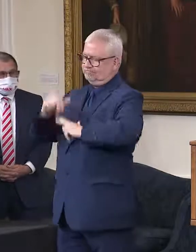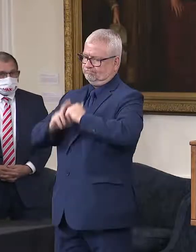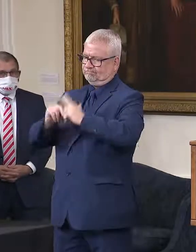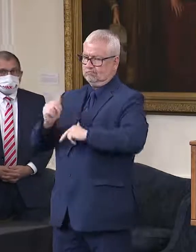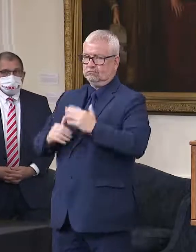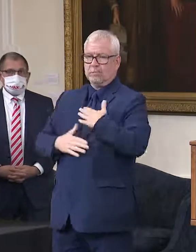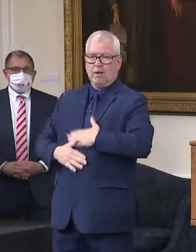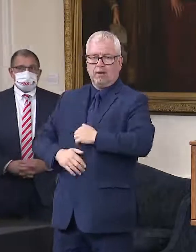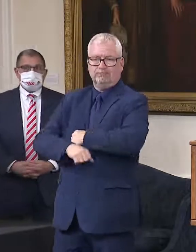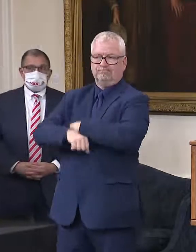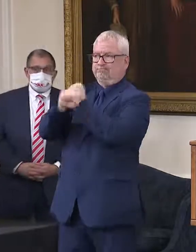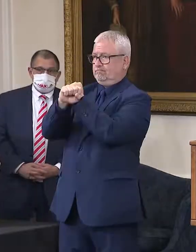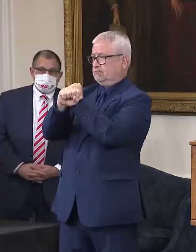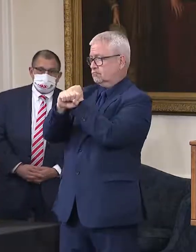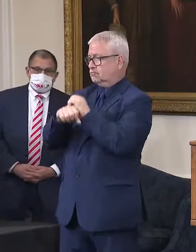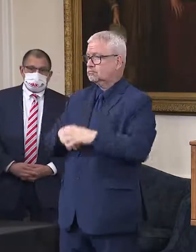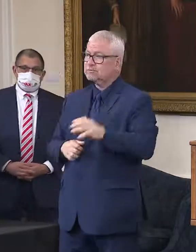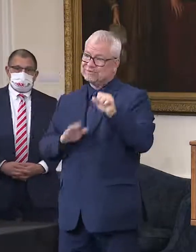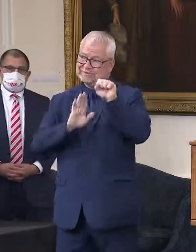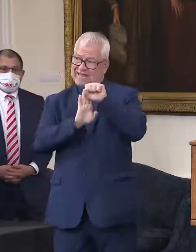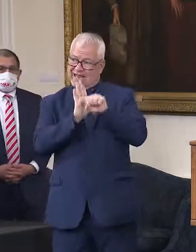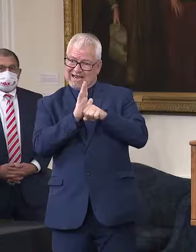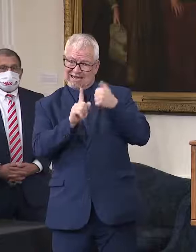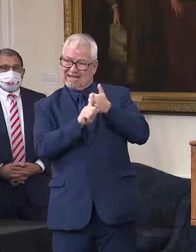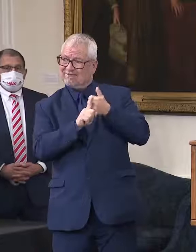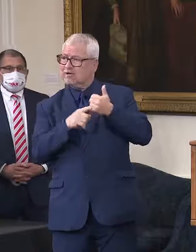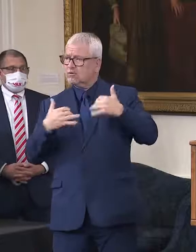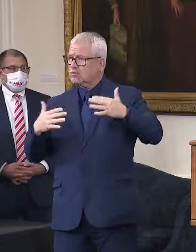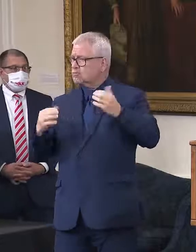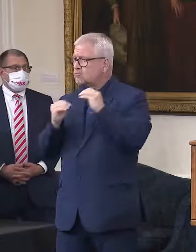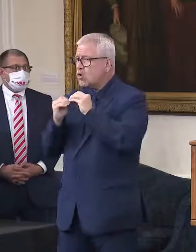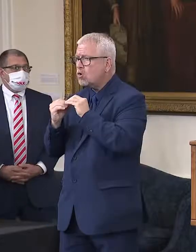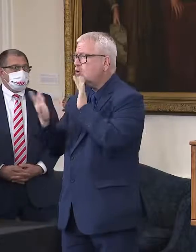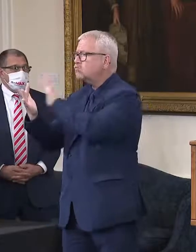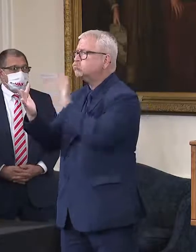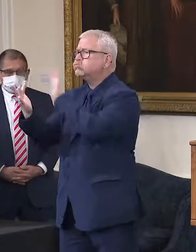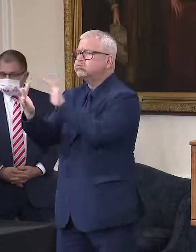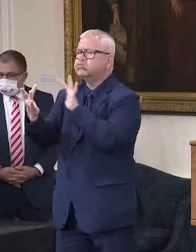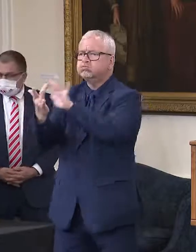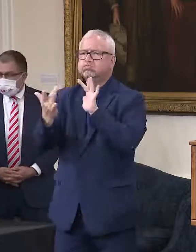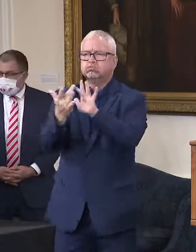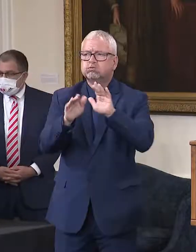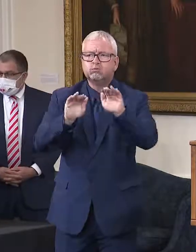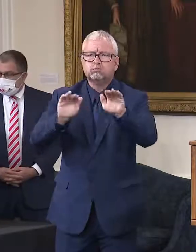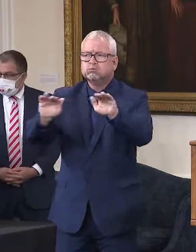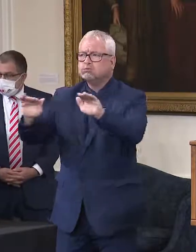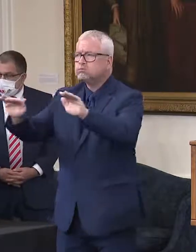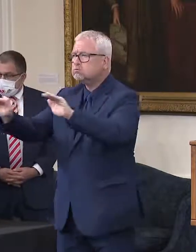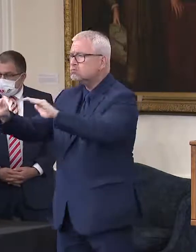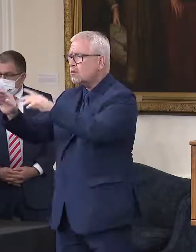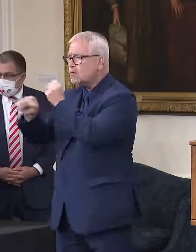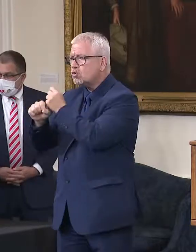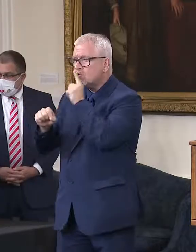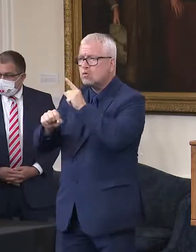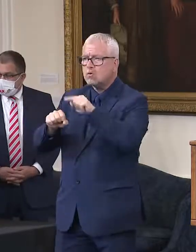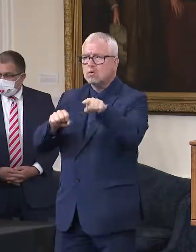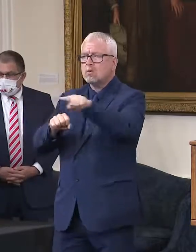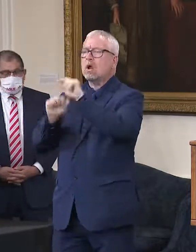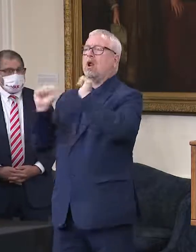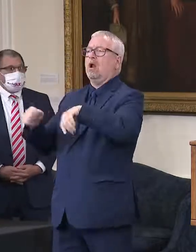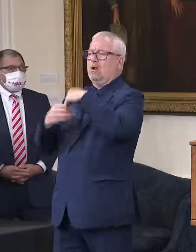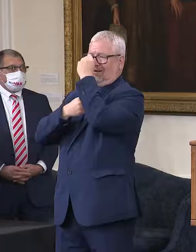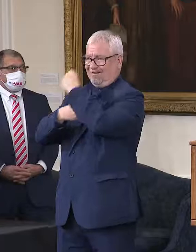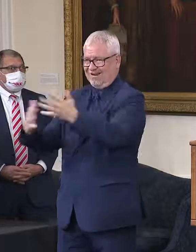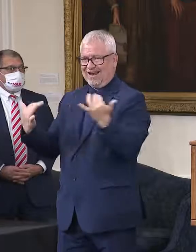vigorous outreach effort underway for all those Marylanders who are newly eligible for a booster shot, in partnership